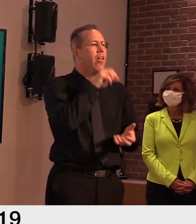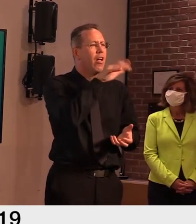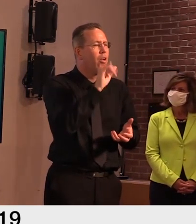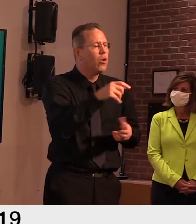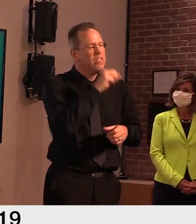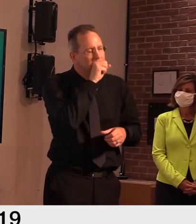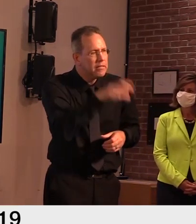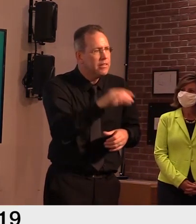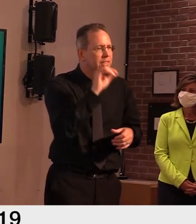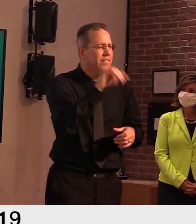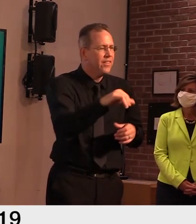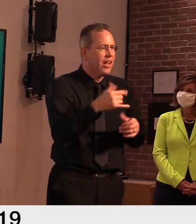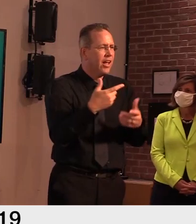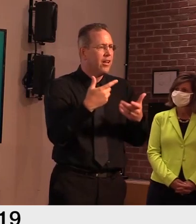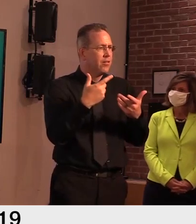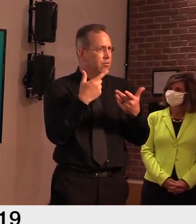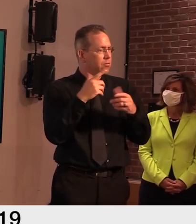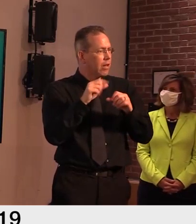still true.